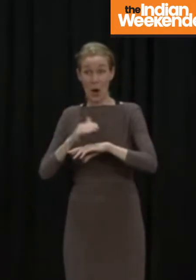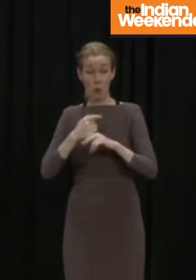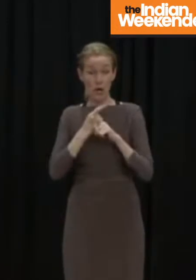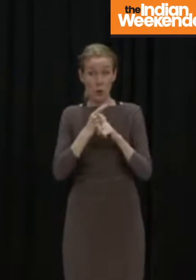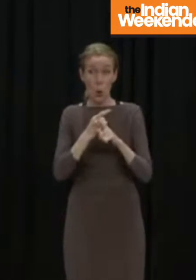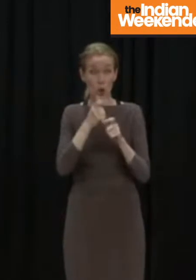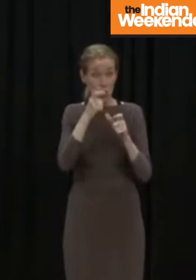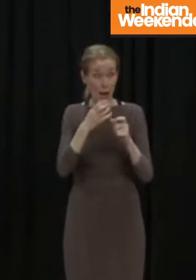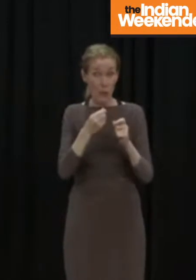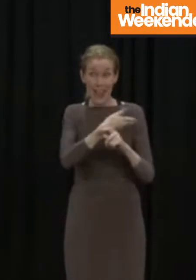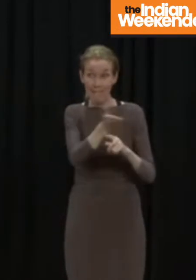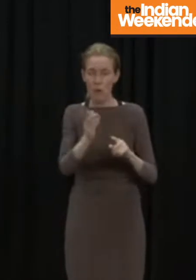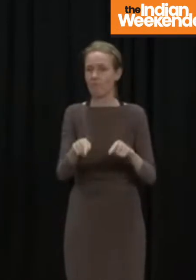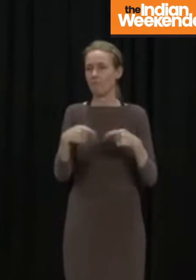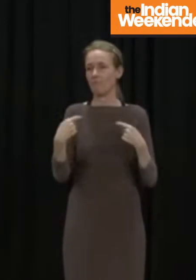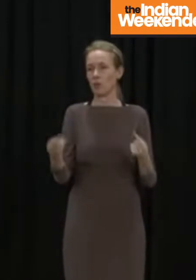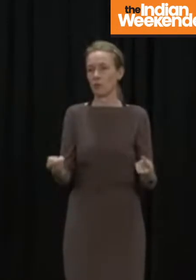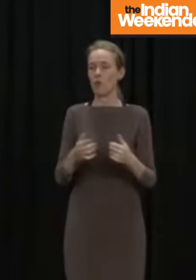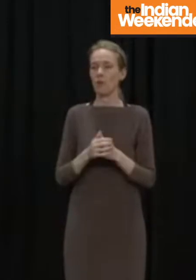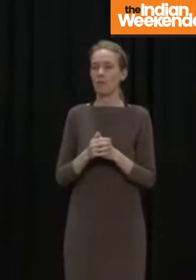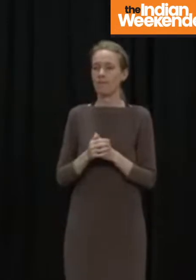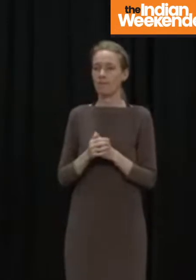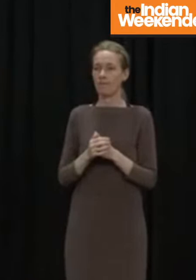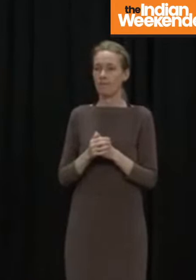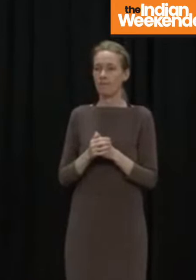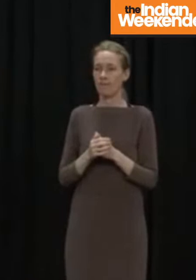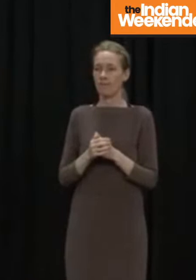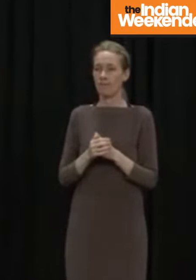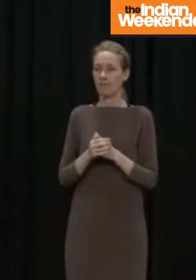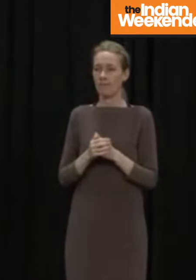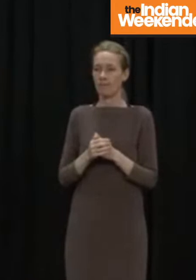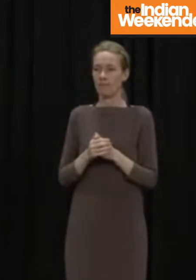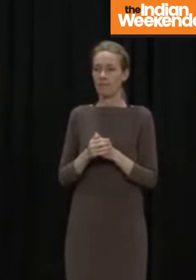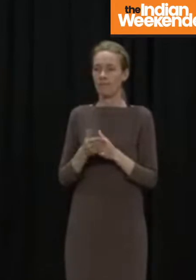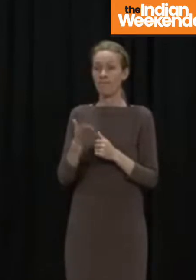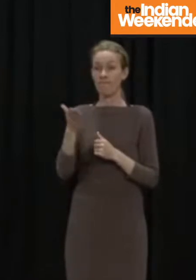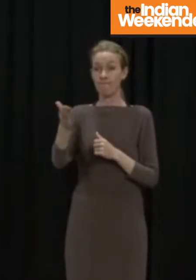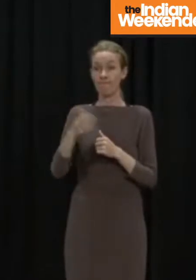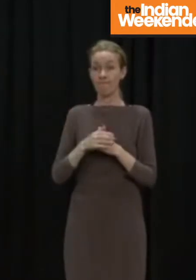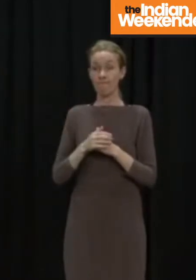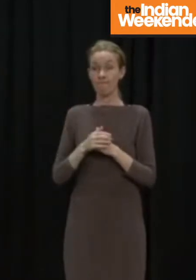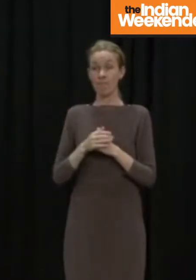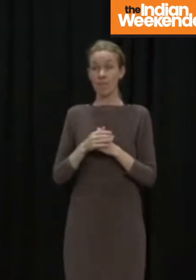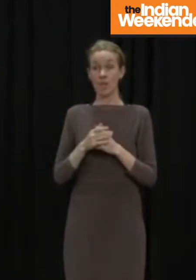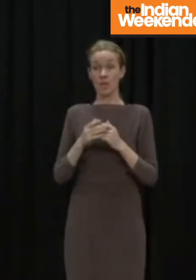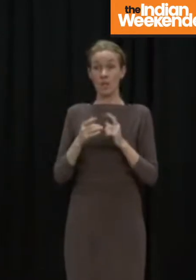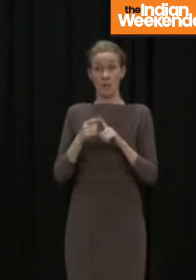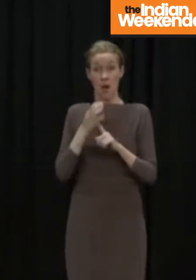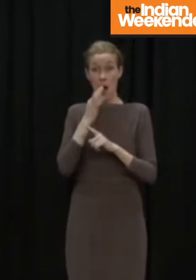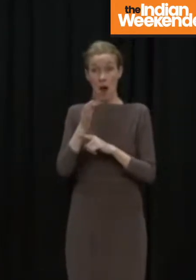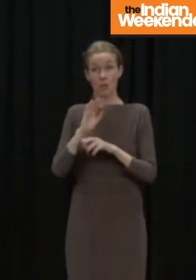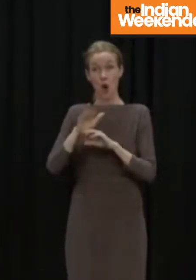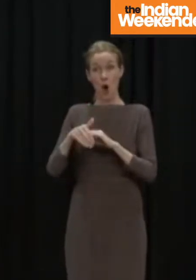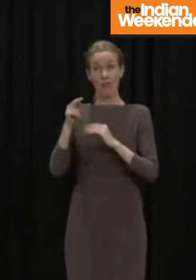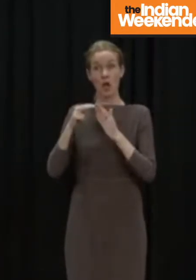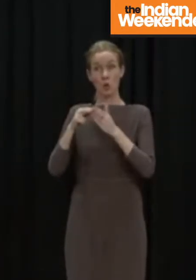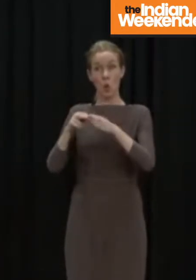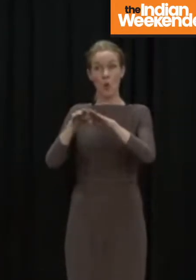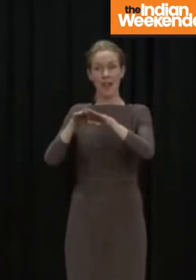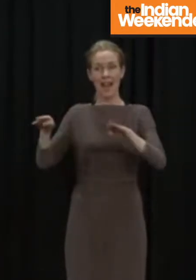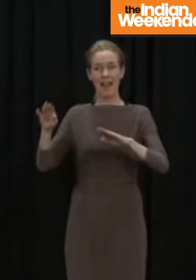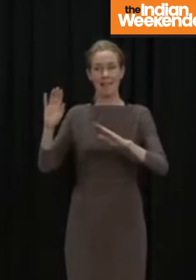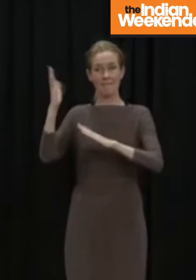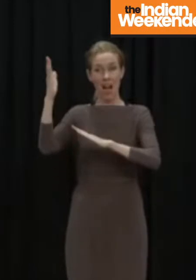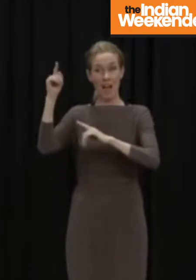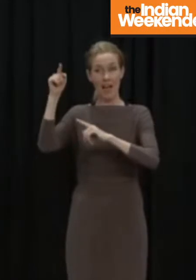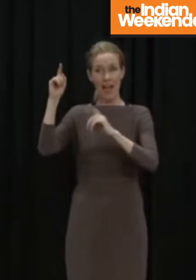back row if we could. Can we firstly just get an update on the weak positive in Whangarei reported yesterday? The Northland DHB isn't aware of